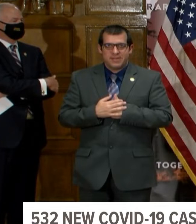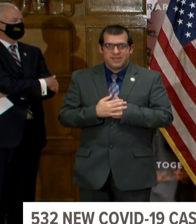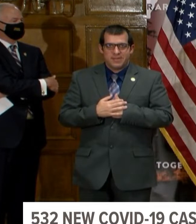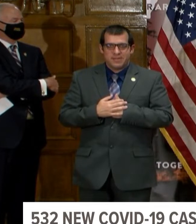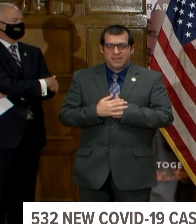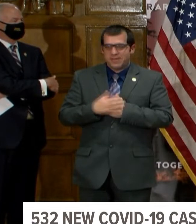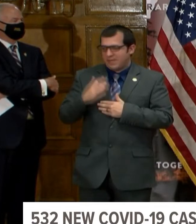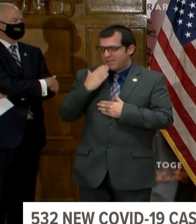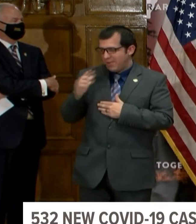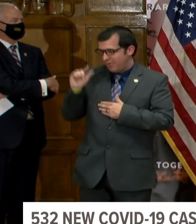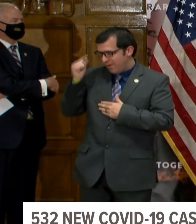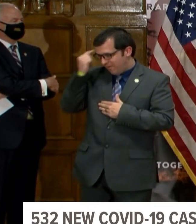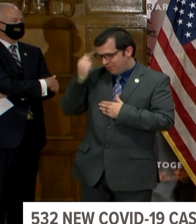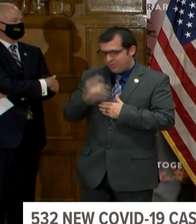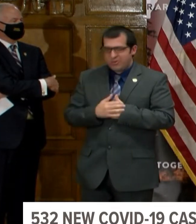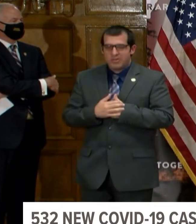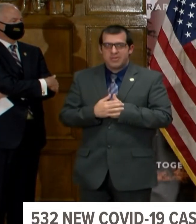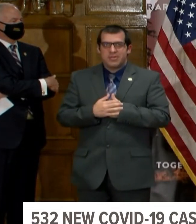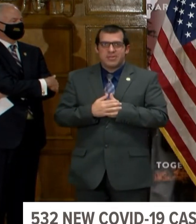Thank you, Governor.